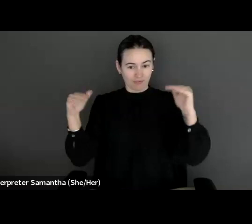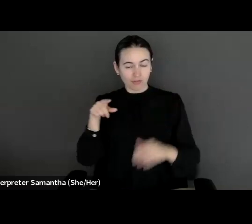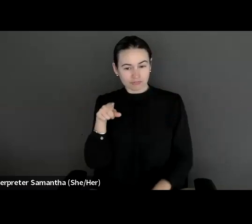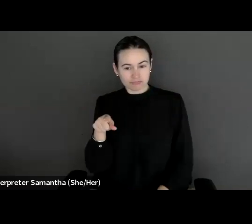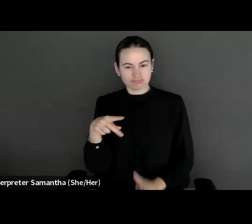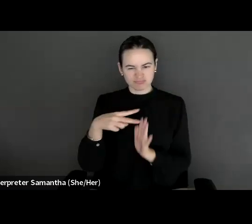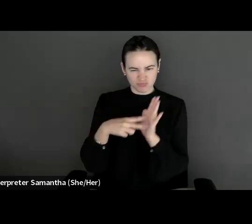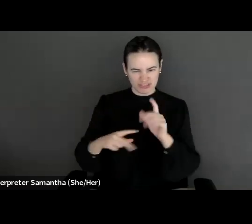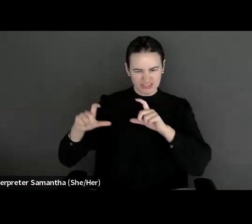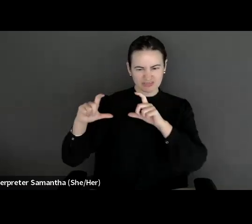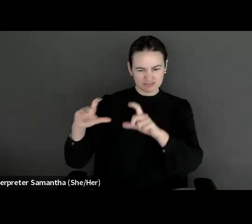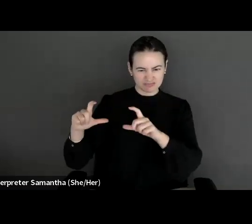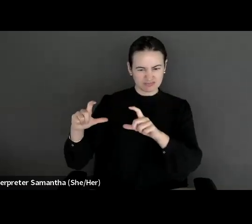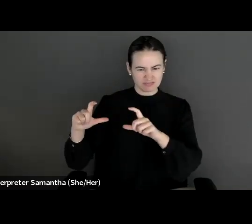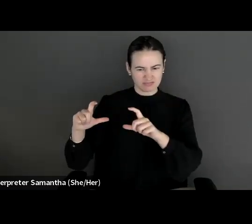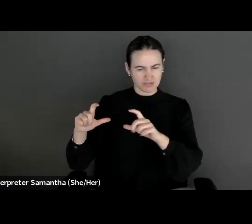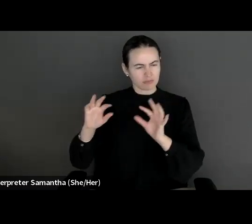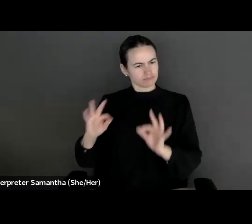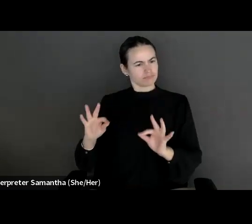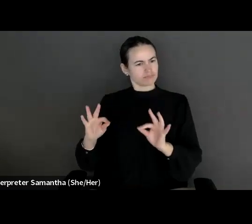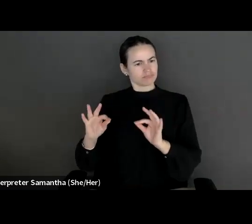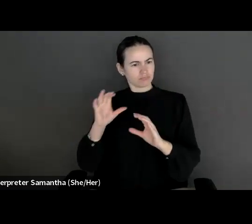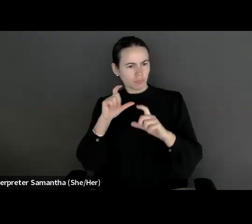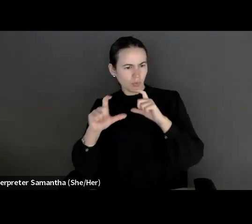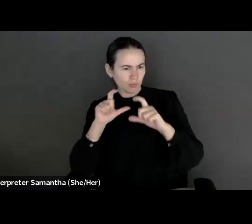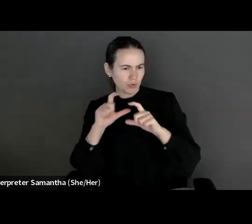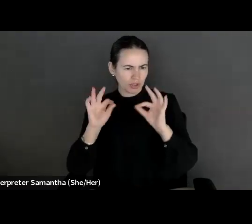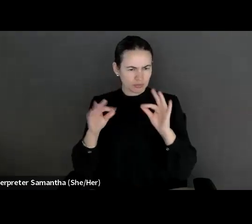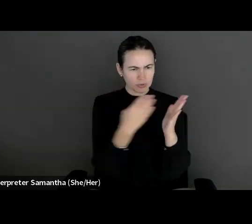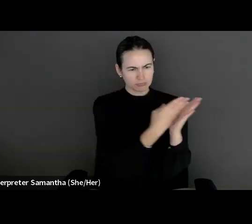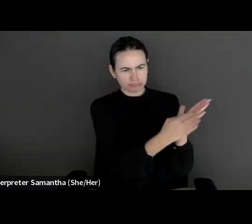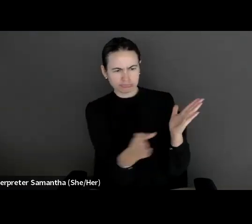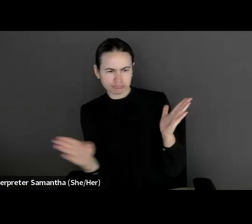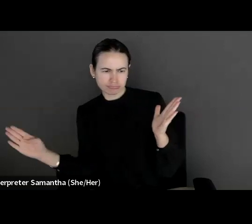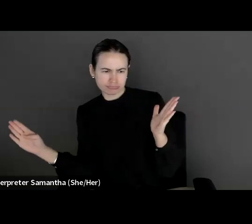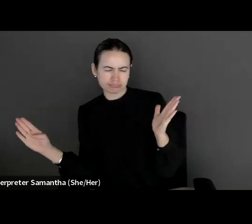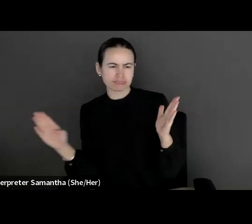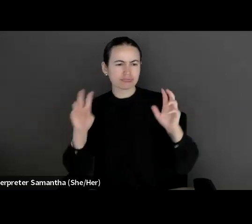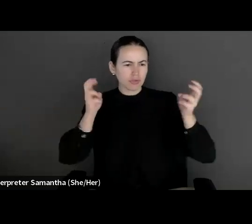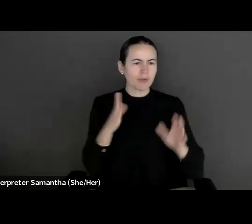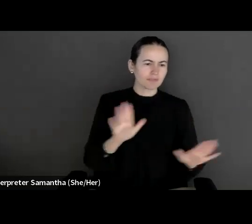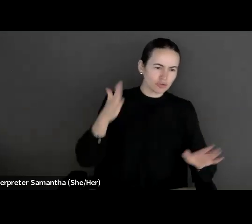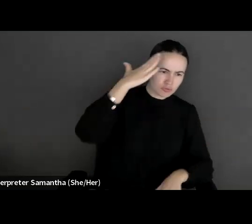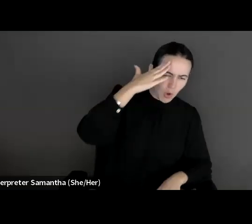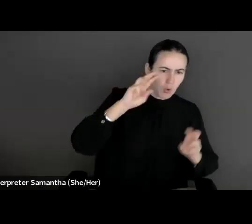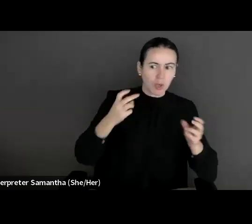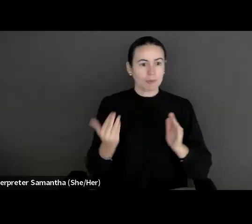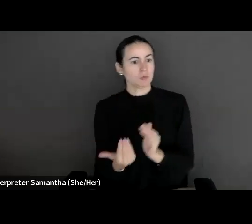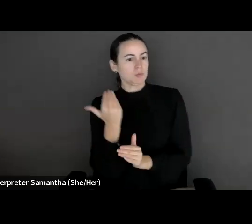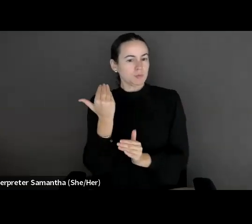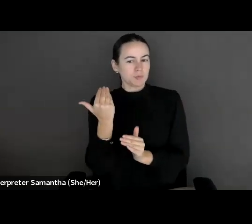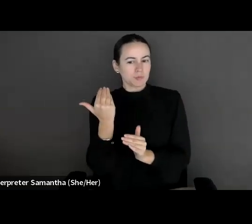are sufficient to communicate effectively on a wide variety of familiar and unfamiliar topics, blah, blah, blah. And then vocabulary